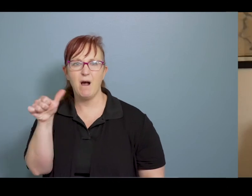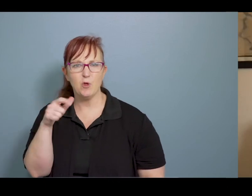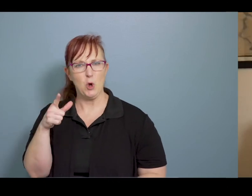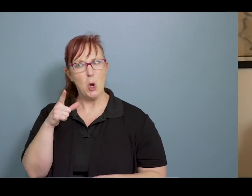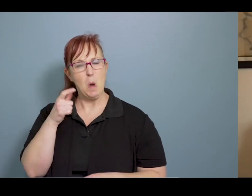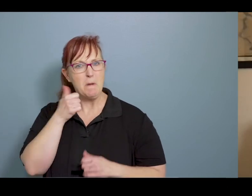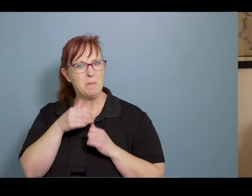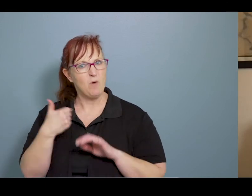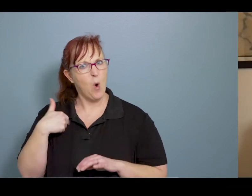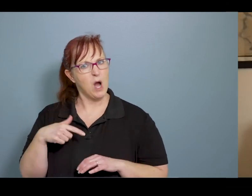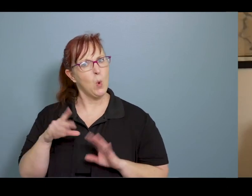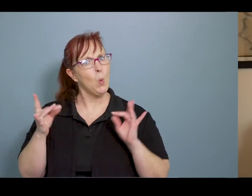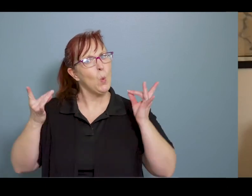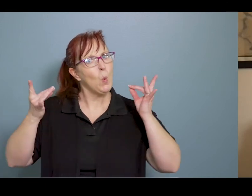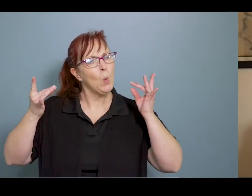had undertaken